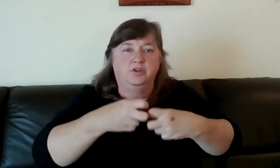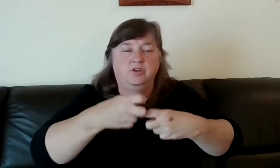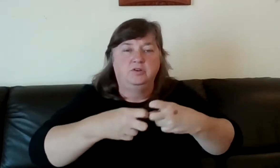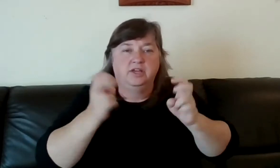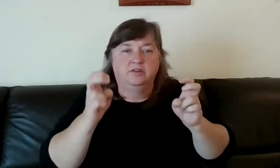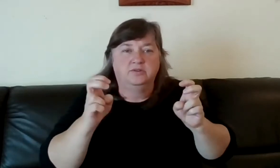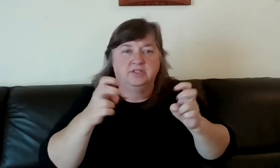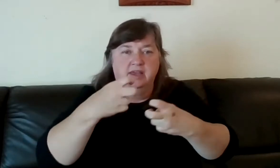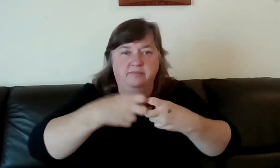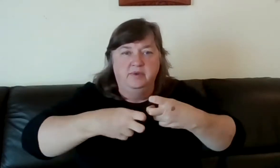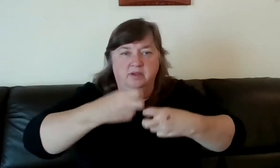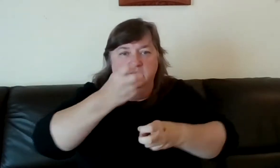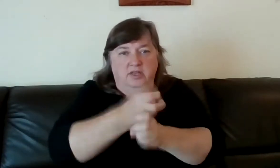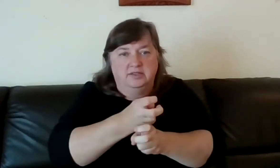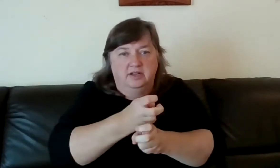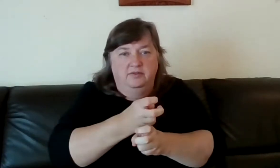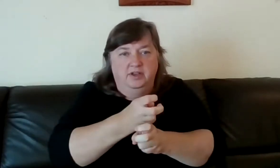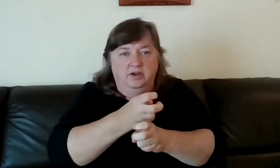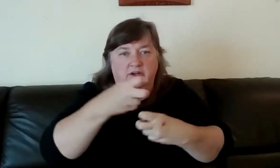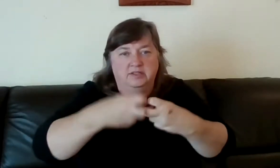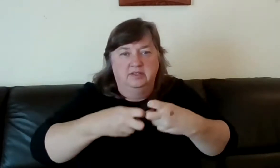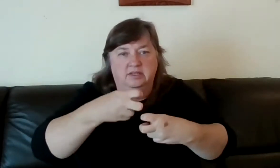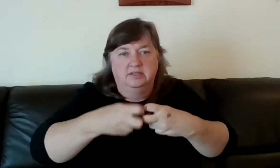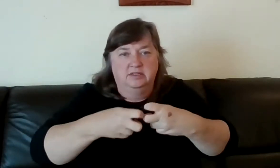you take those same, instead of here, it's this.